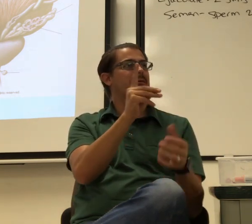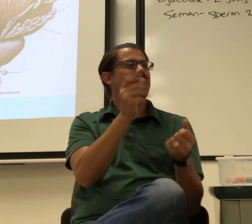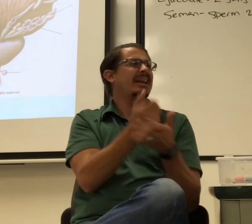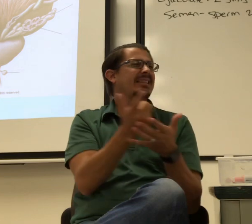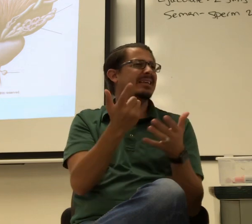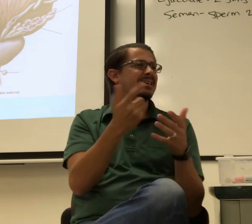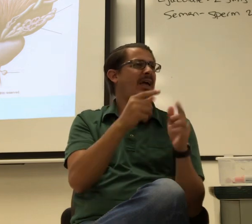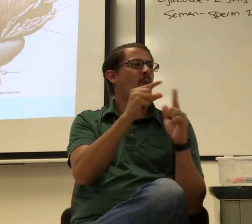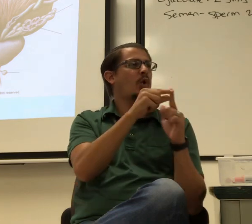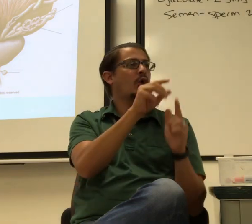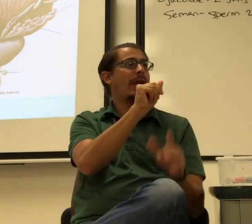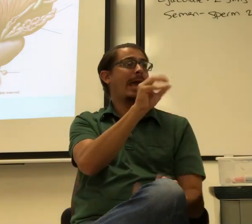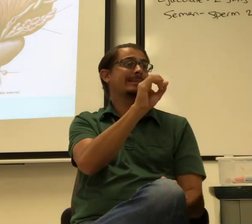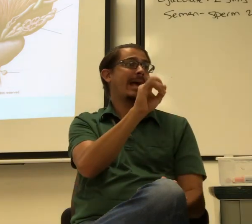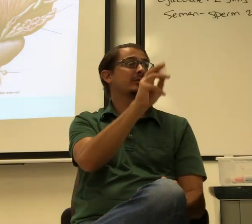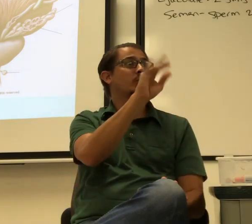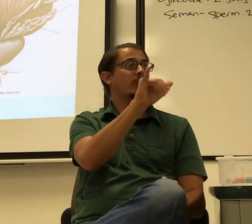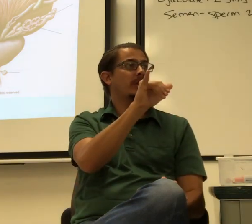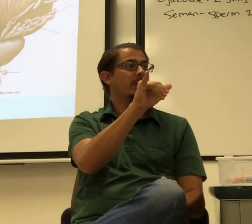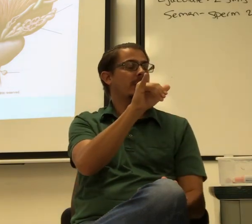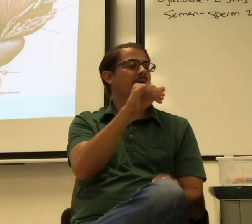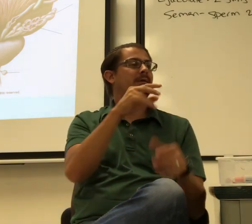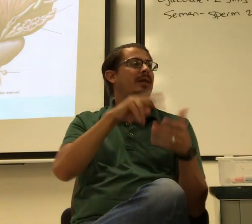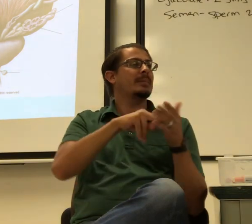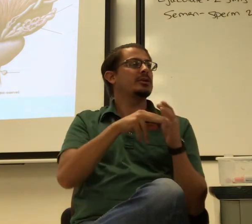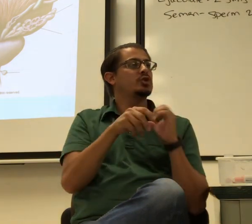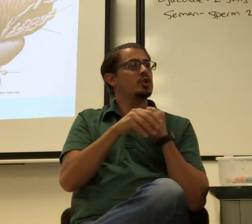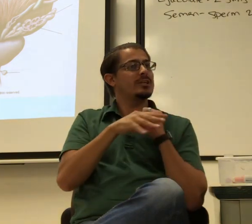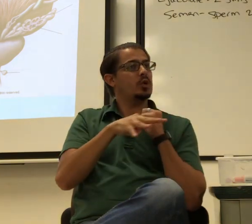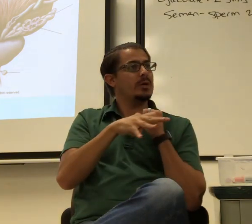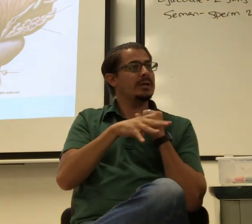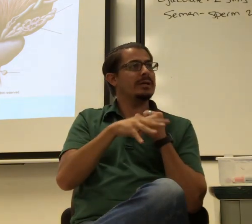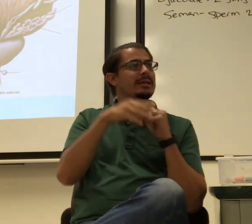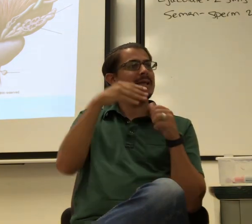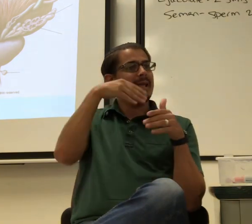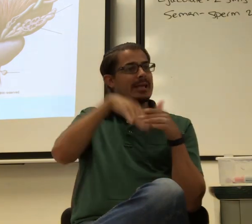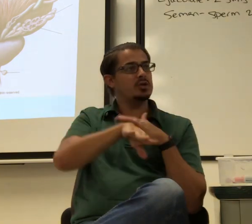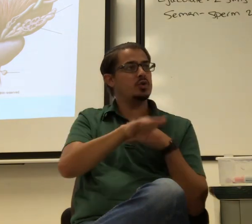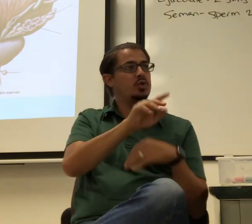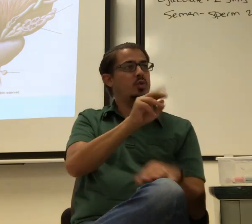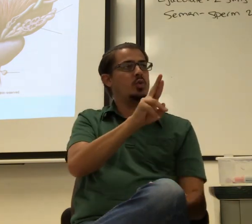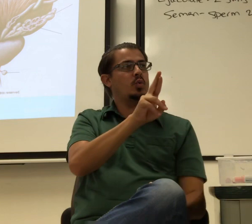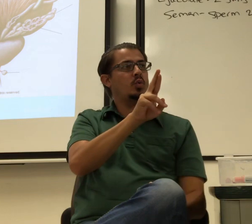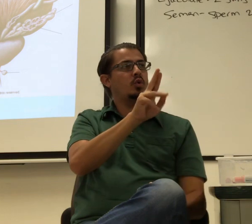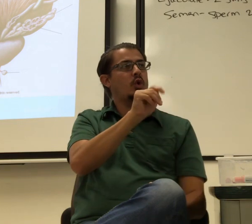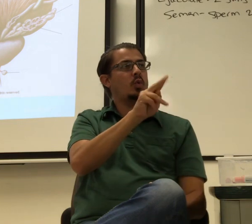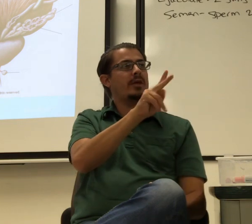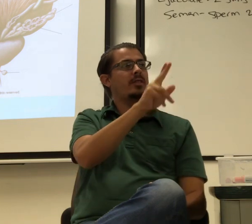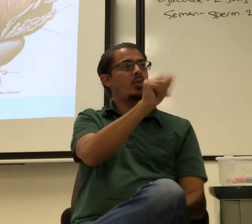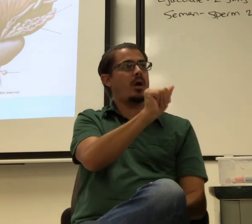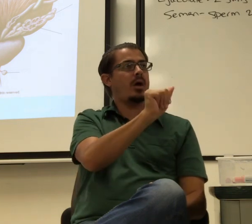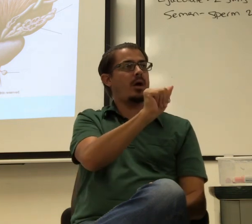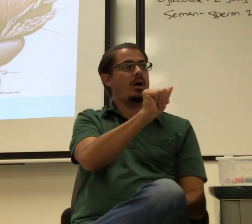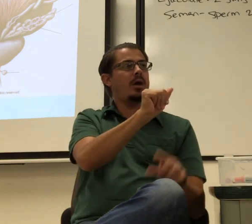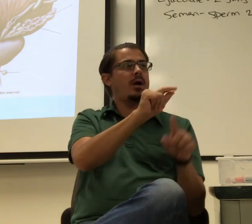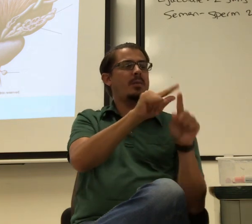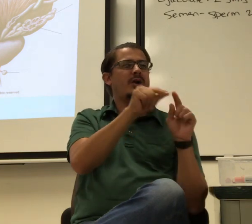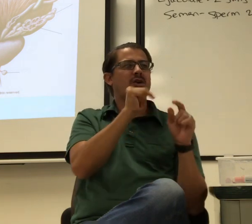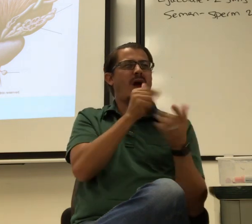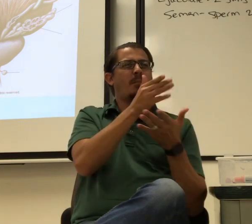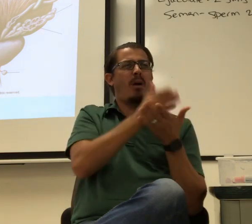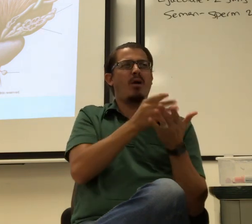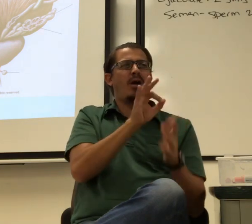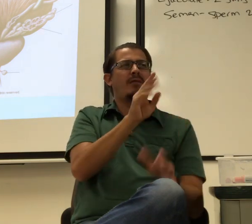word accessory, you're secreting into the urethra, but you're not part of the